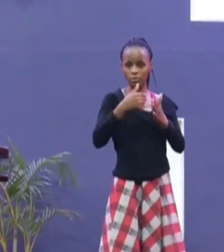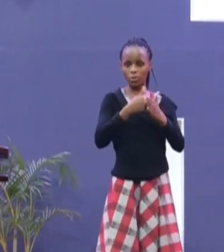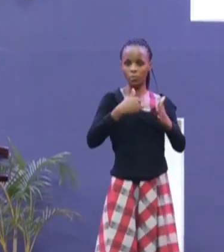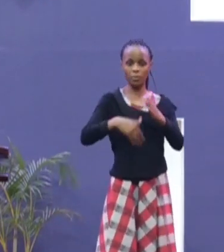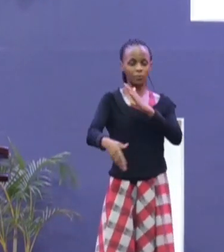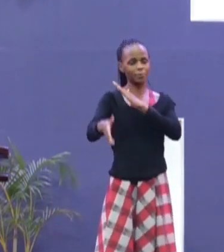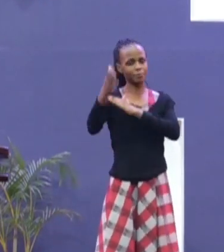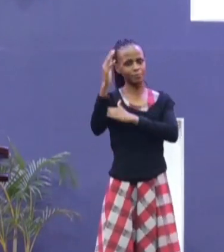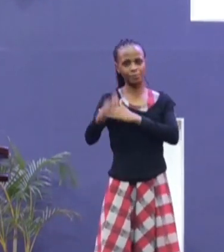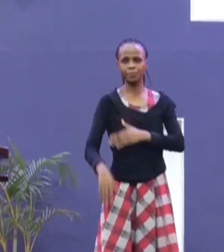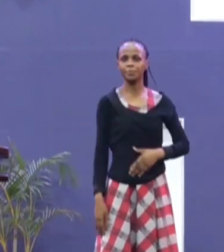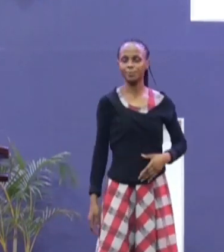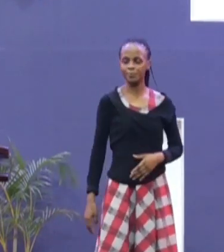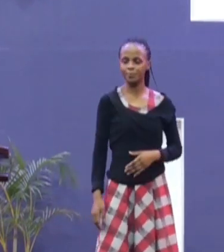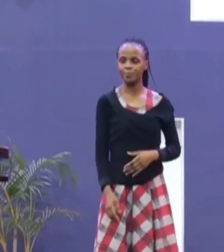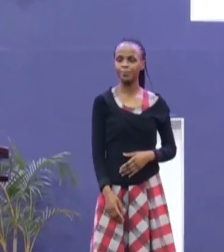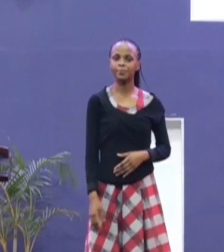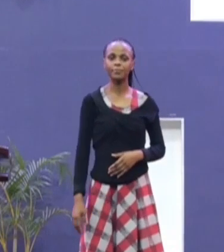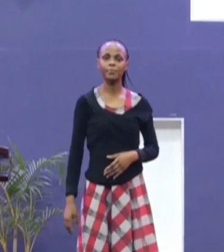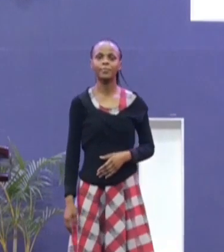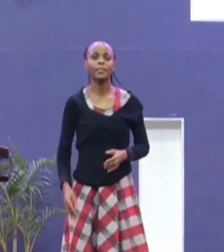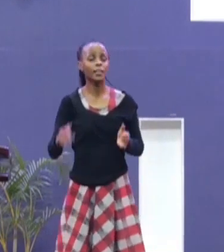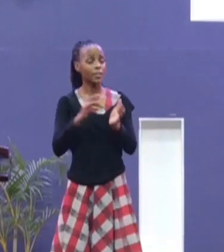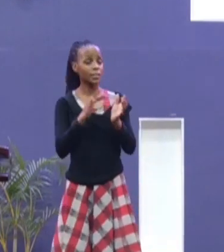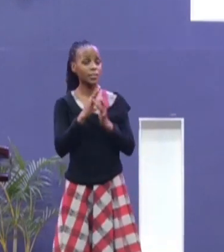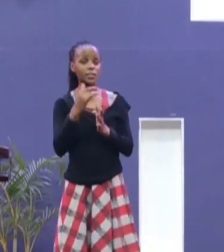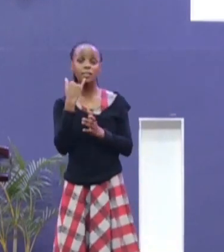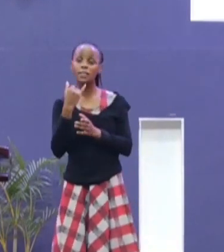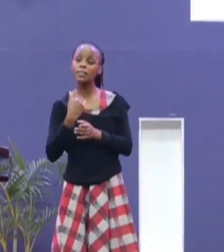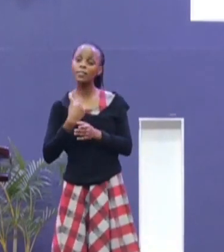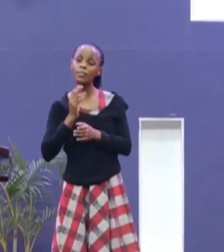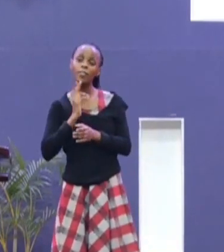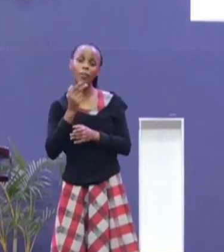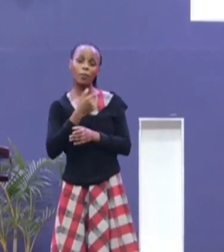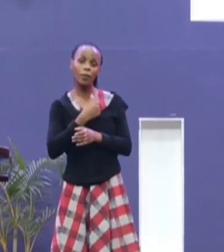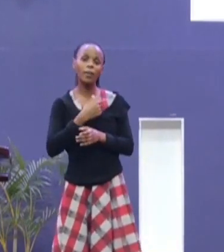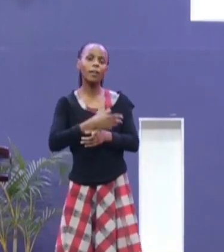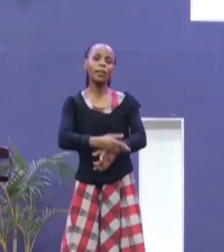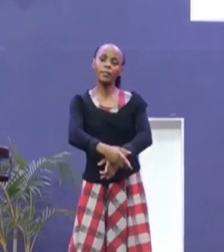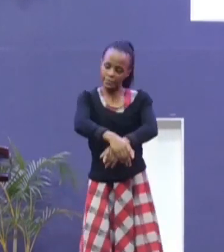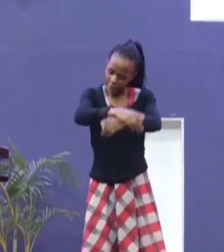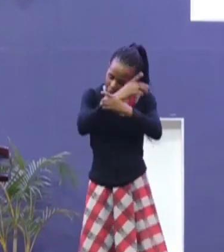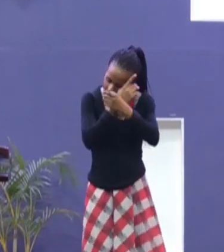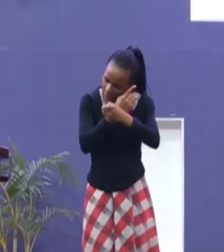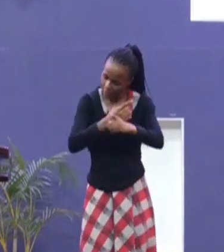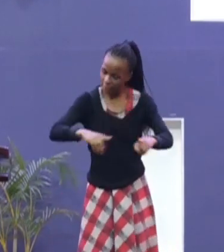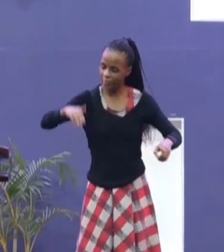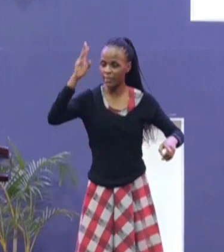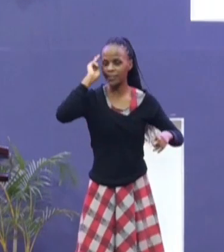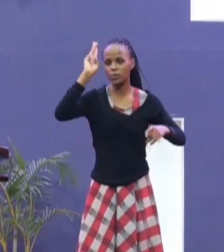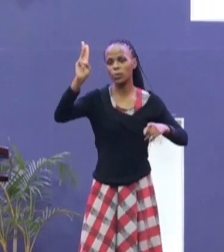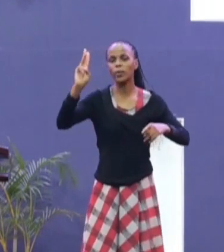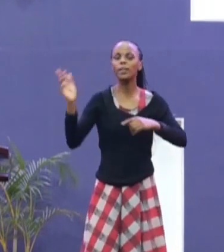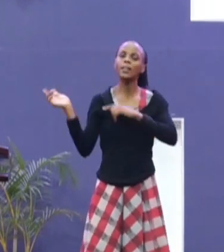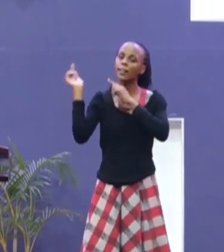yo maaso ga Katonda. Jesus tells us that deliverance will come through